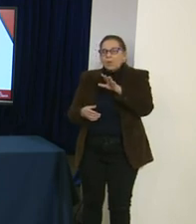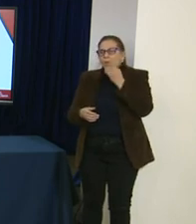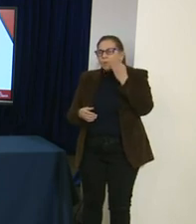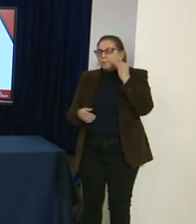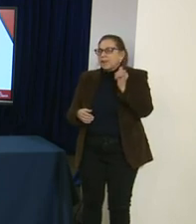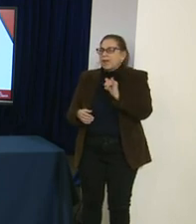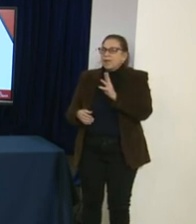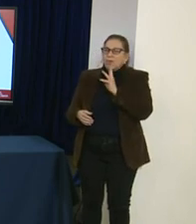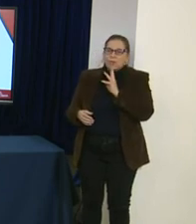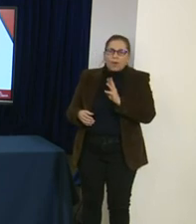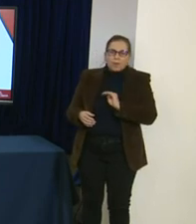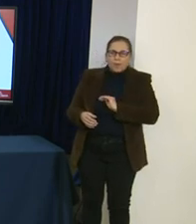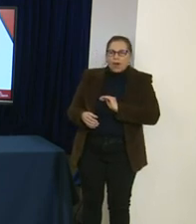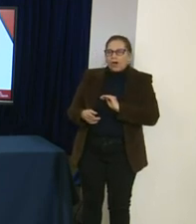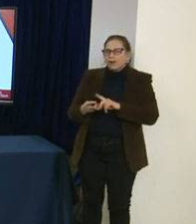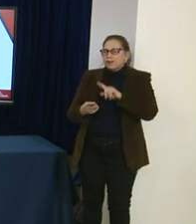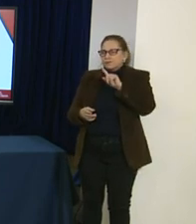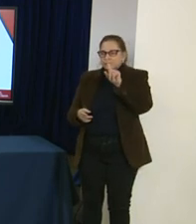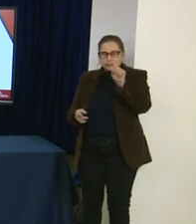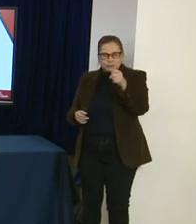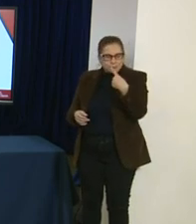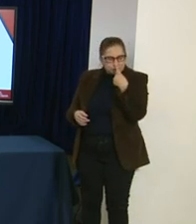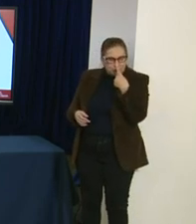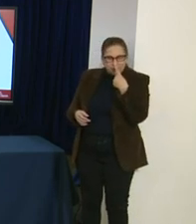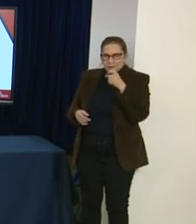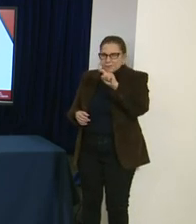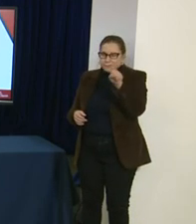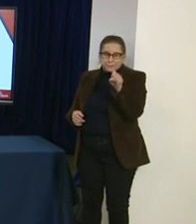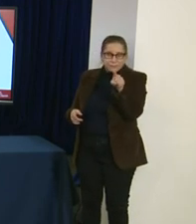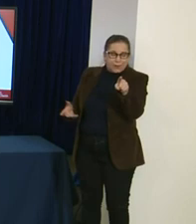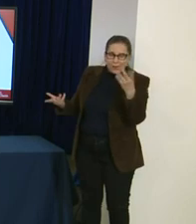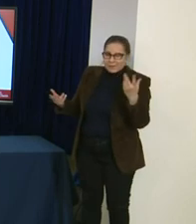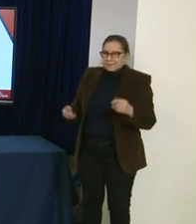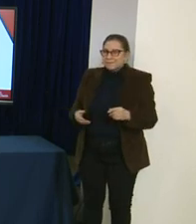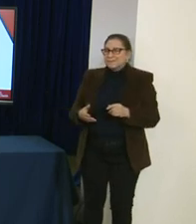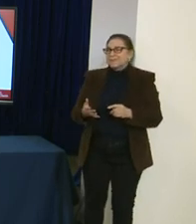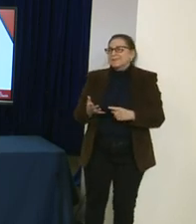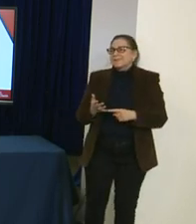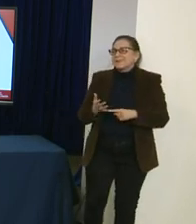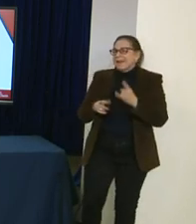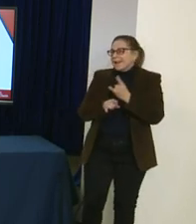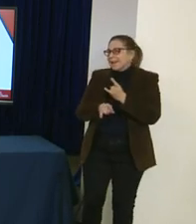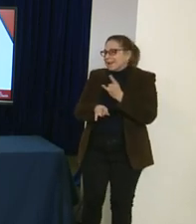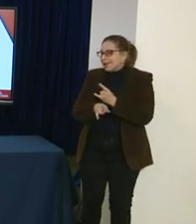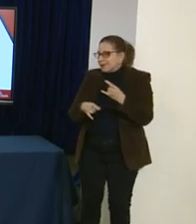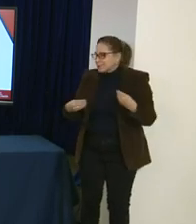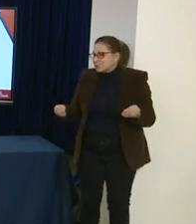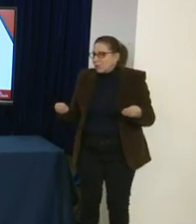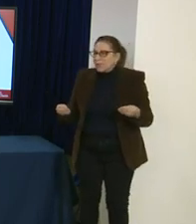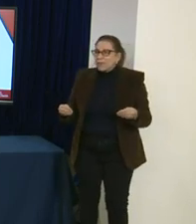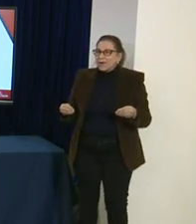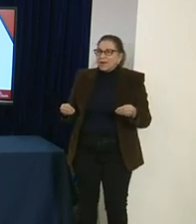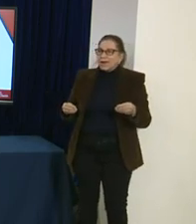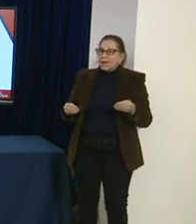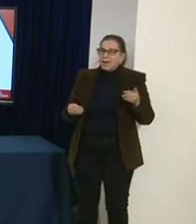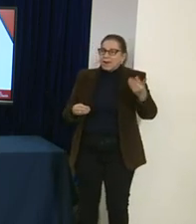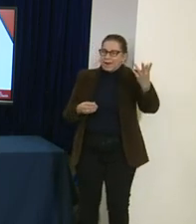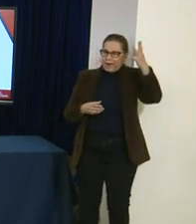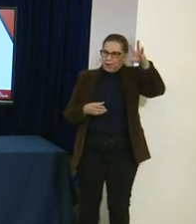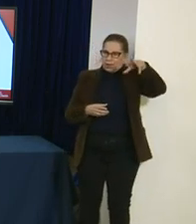The liquor retailers, all of those retailers are included in the essential